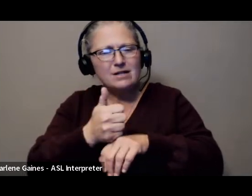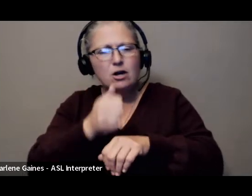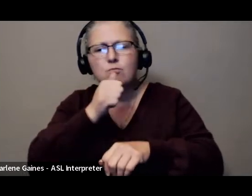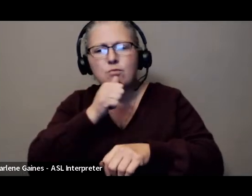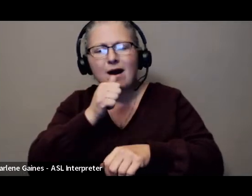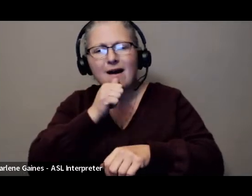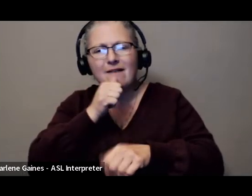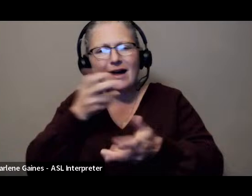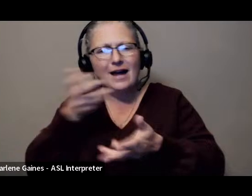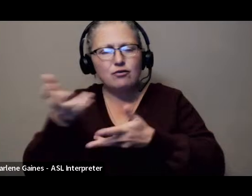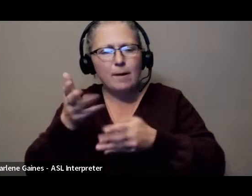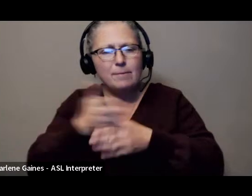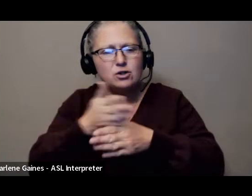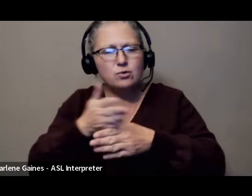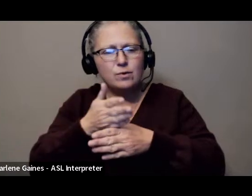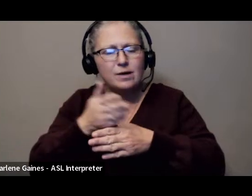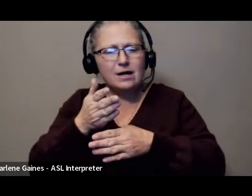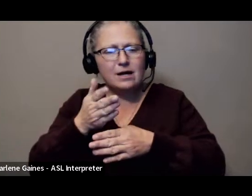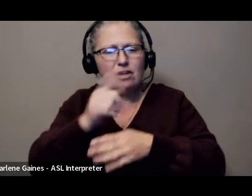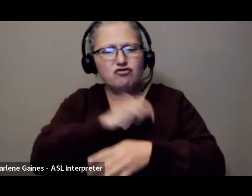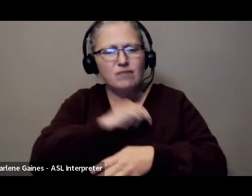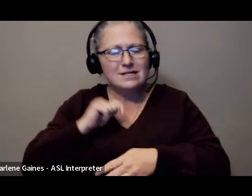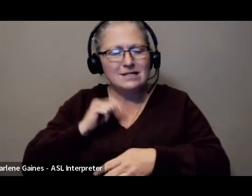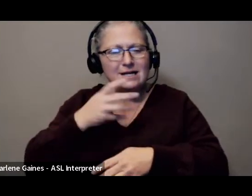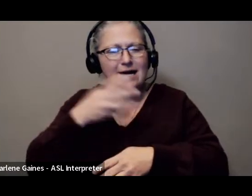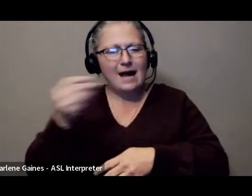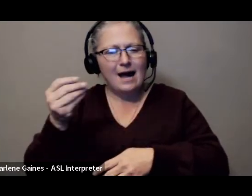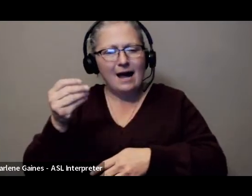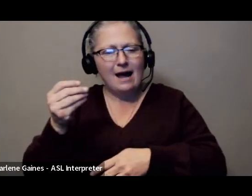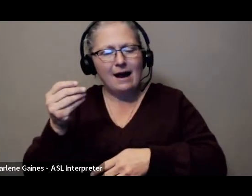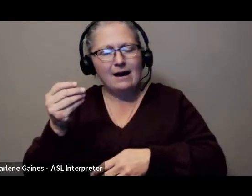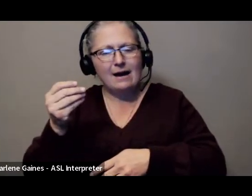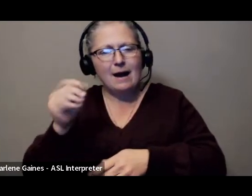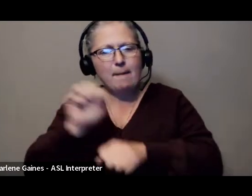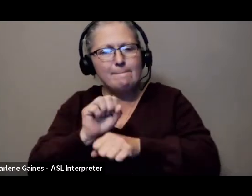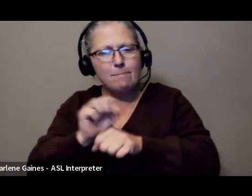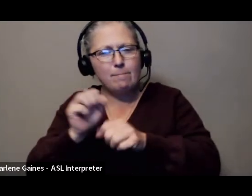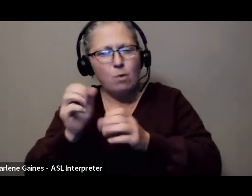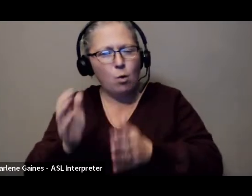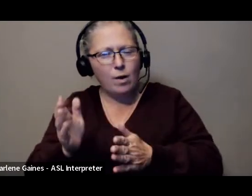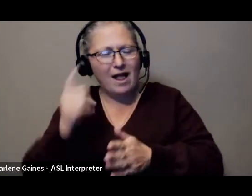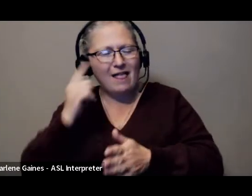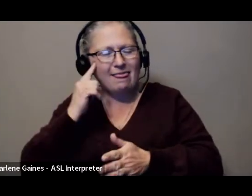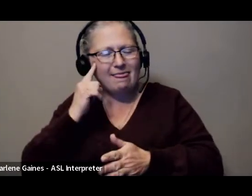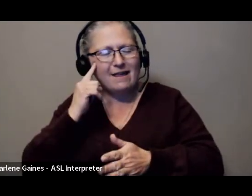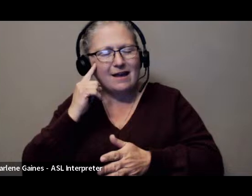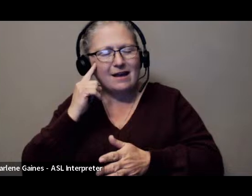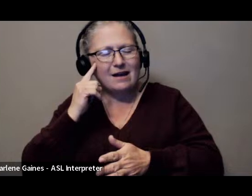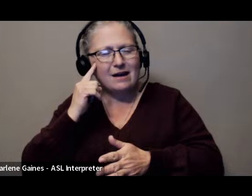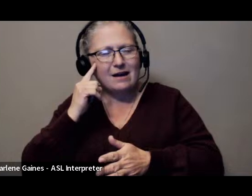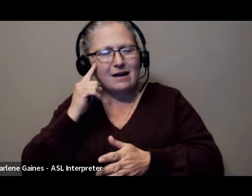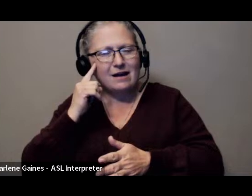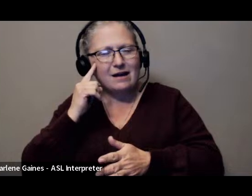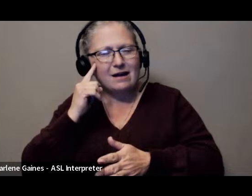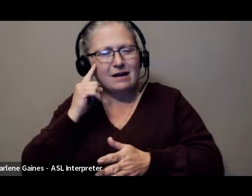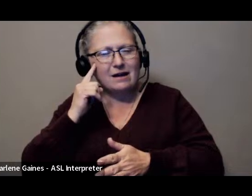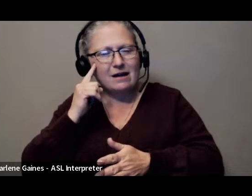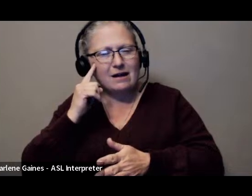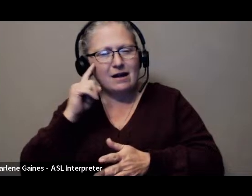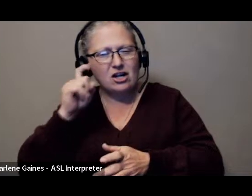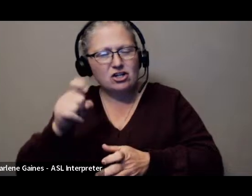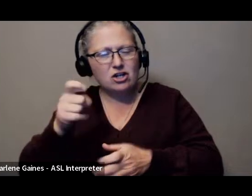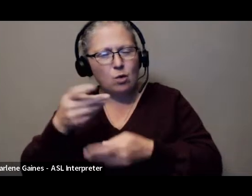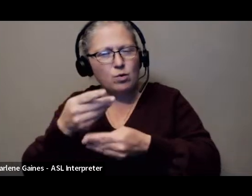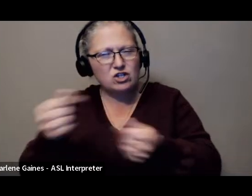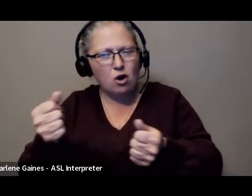private interaction between a trustee and a employee, and I think that all avenues to resolve